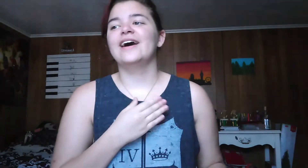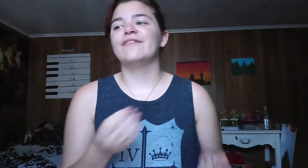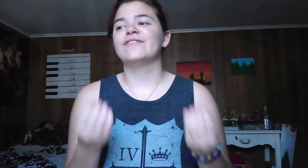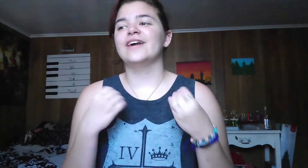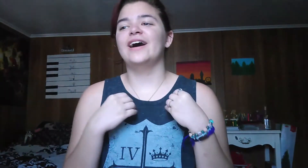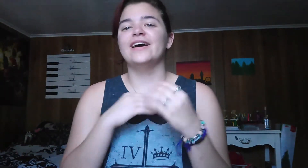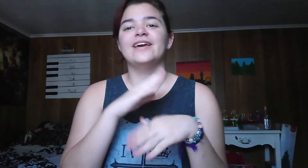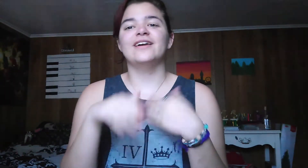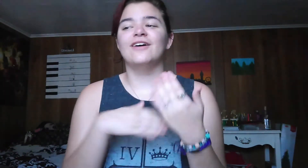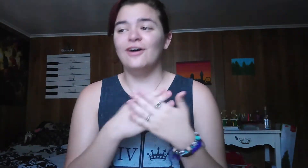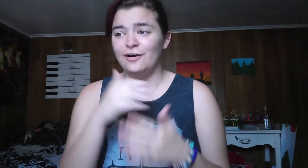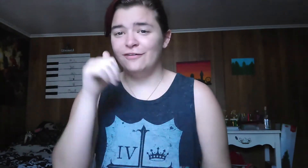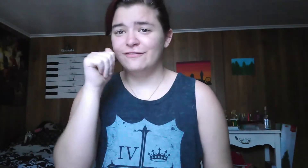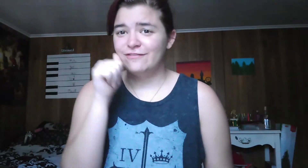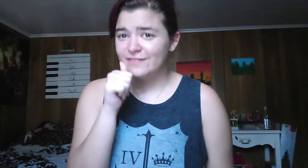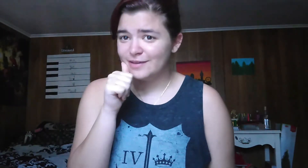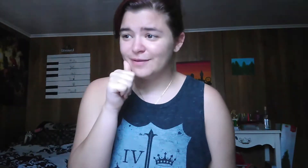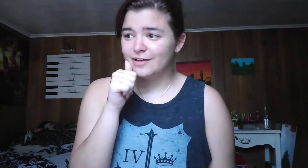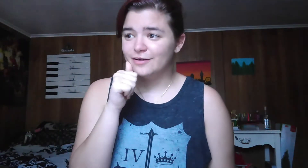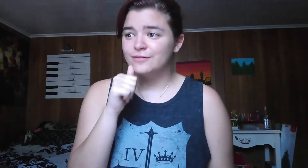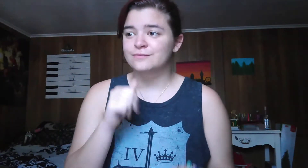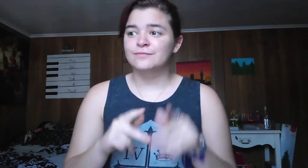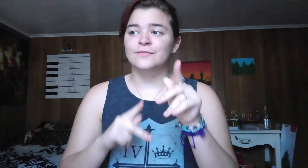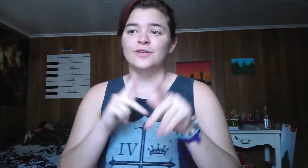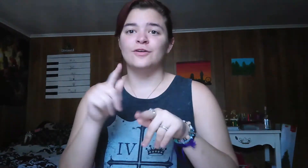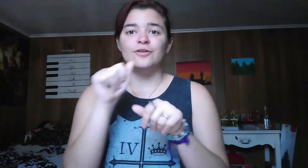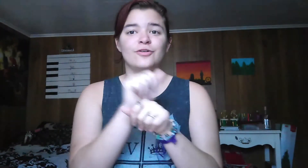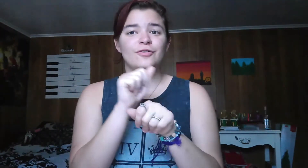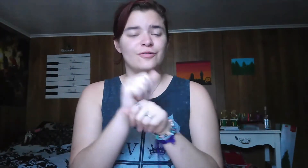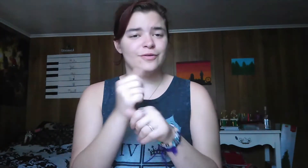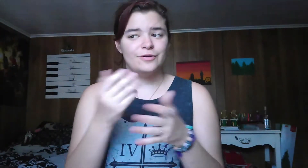I've got an all-female crew.